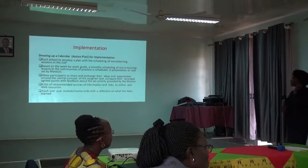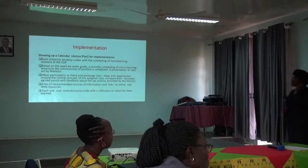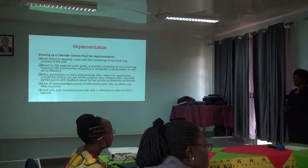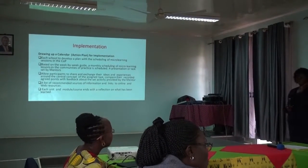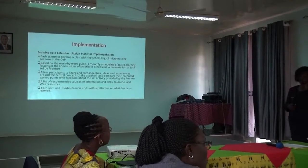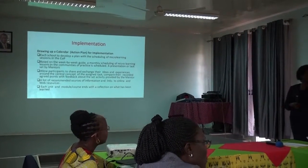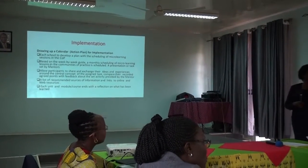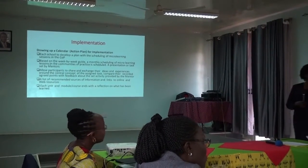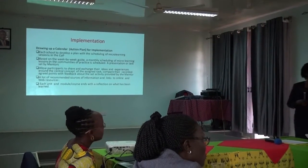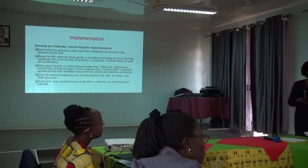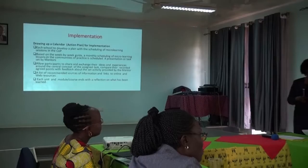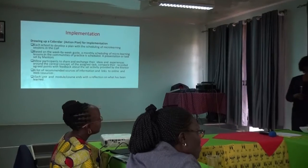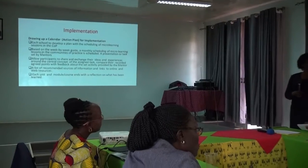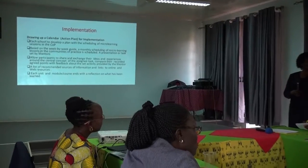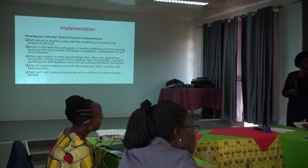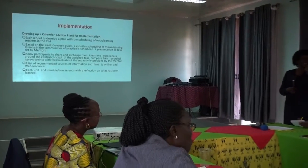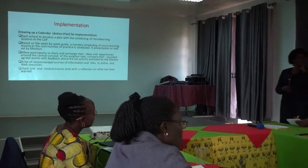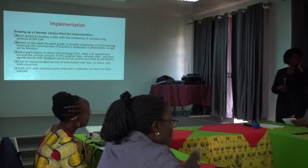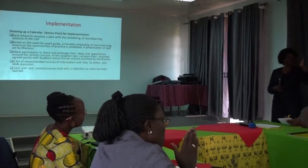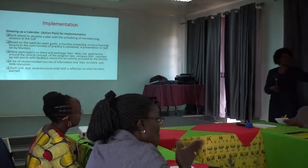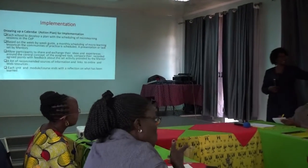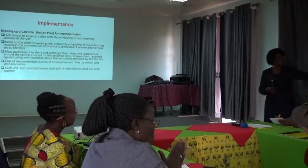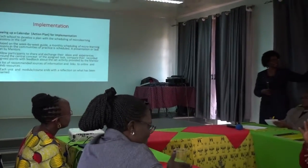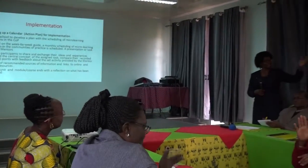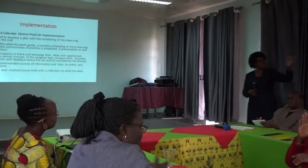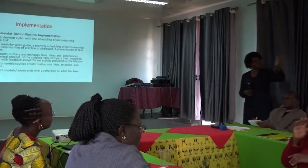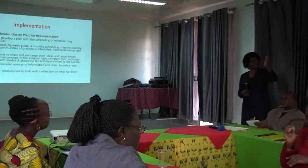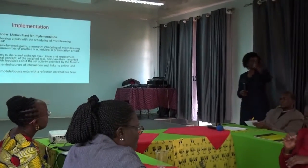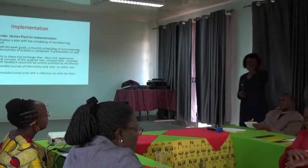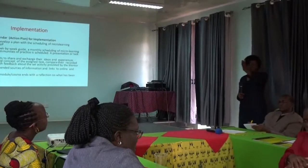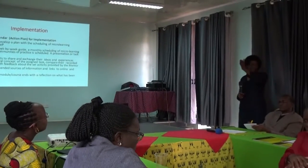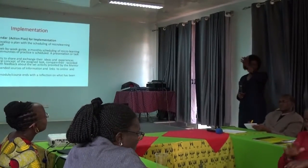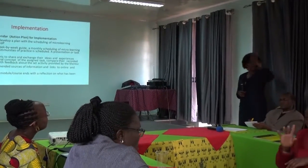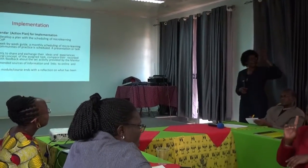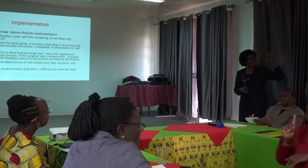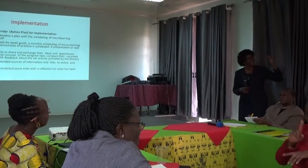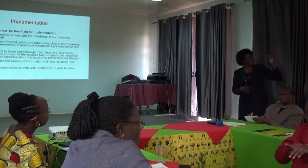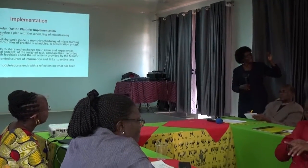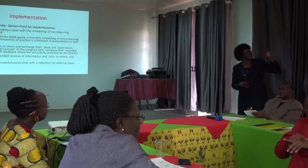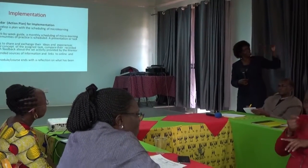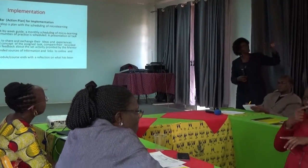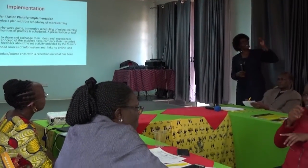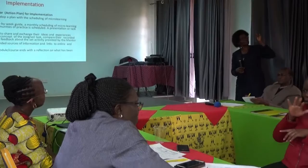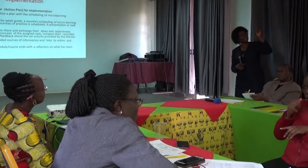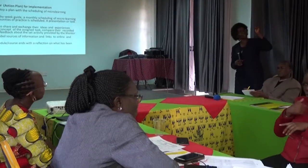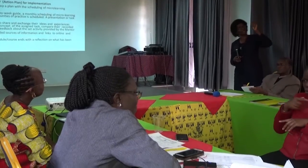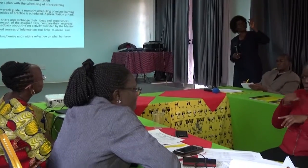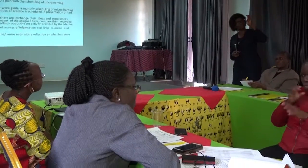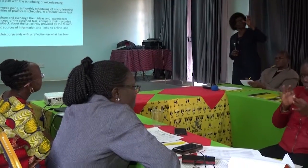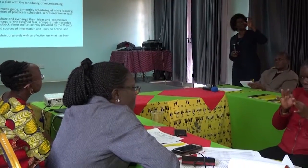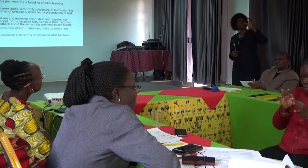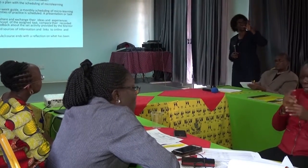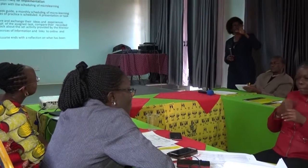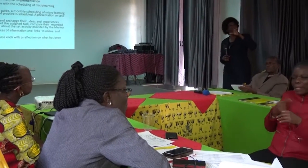scheduling micro-learning sessions. It means you use the timetable, the school timetable, and indicate which subjects will